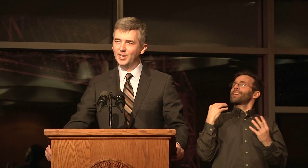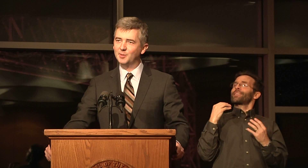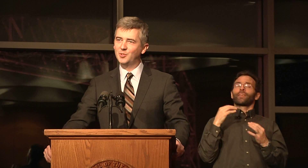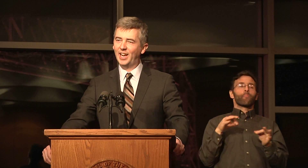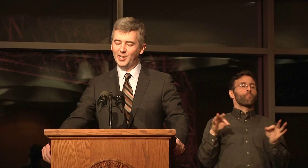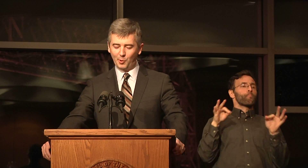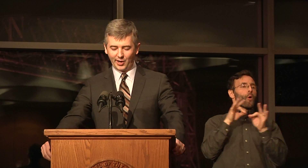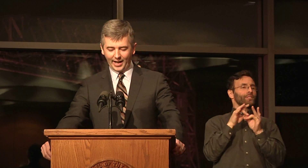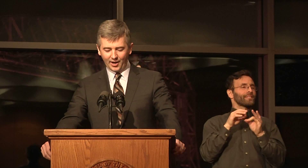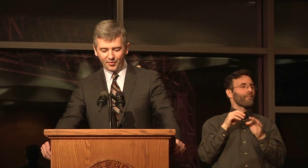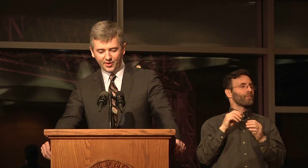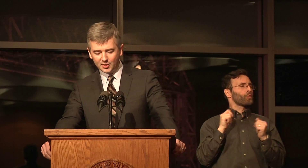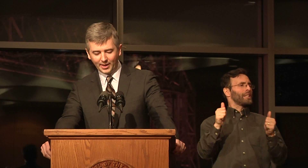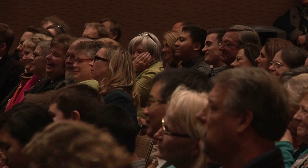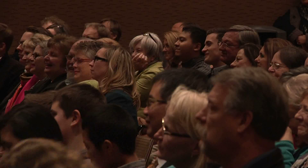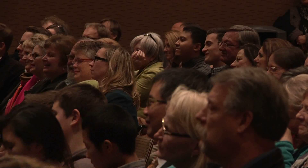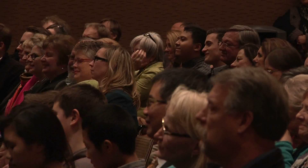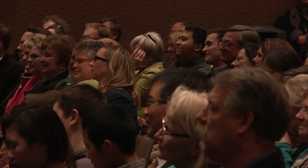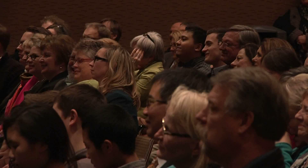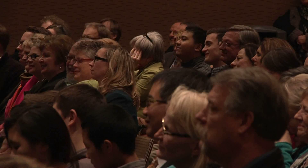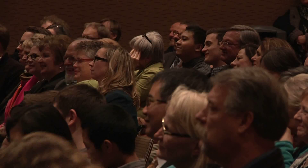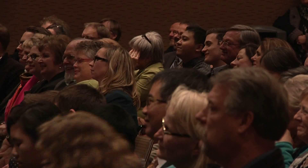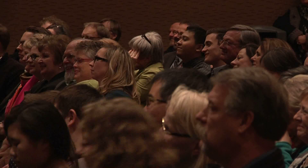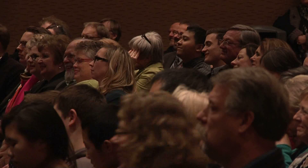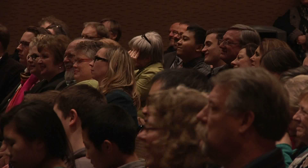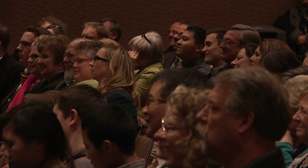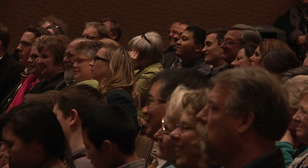as the crisp January air fills my lungs